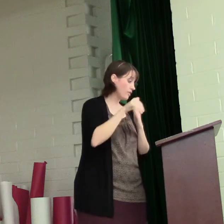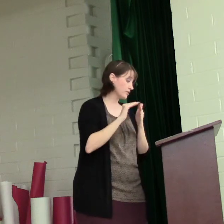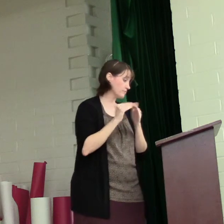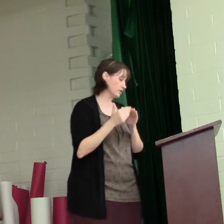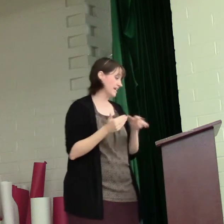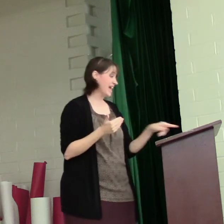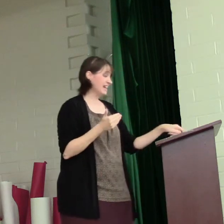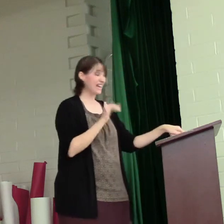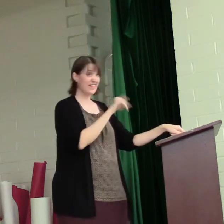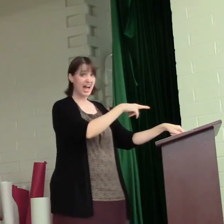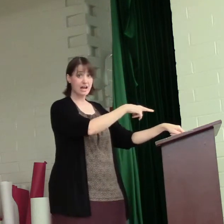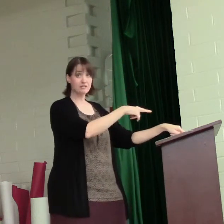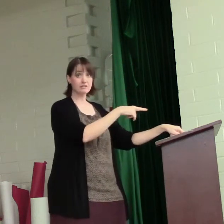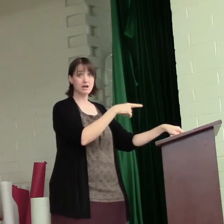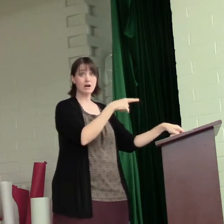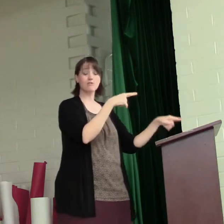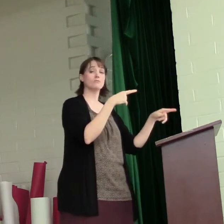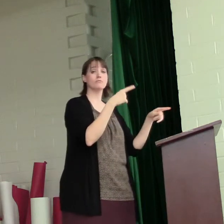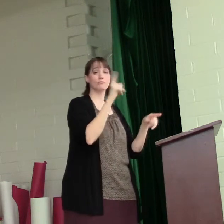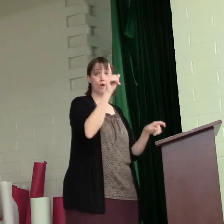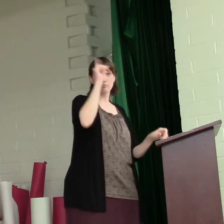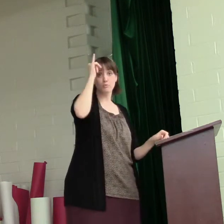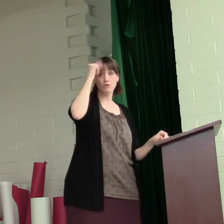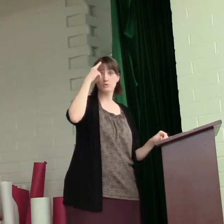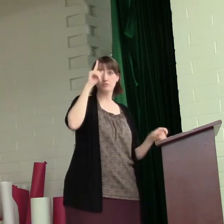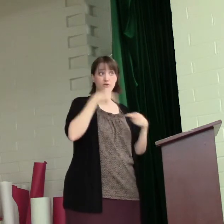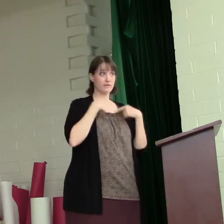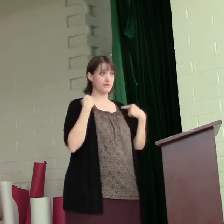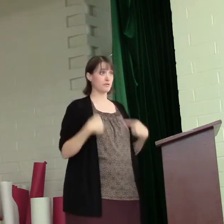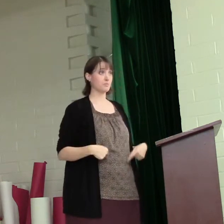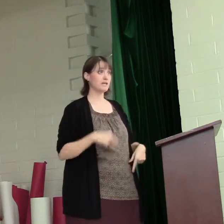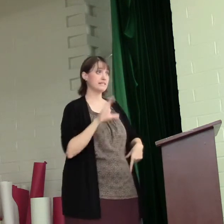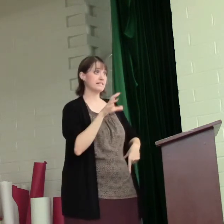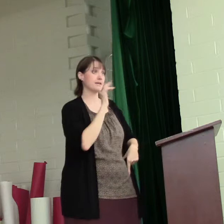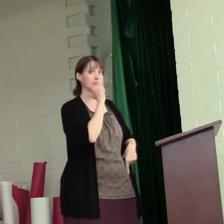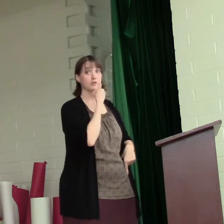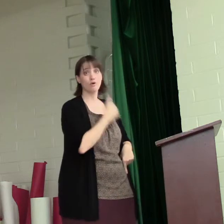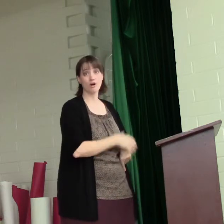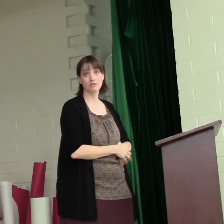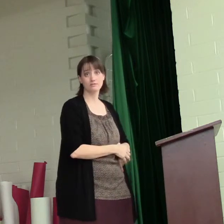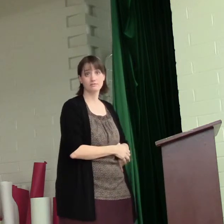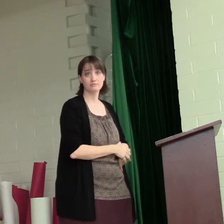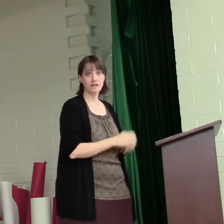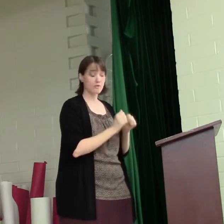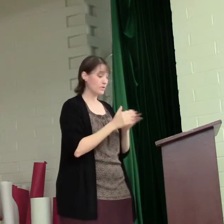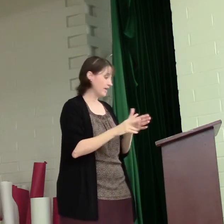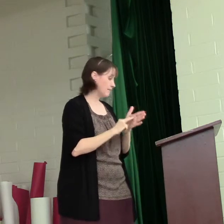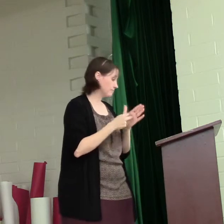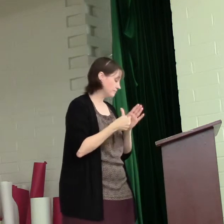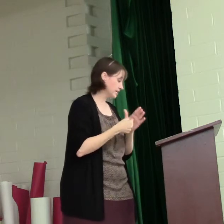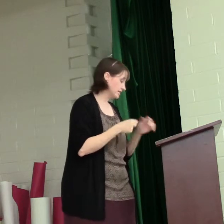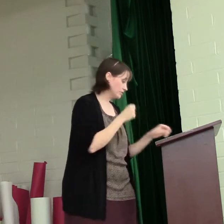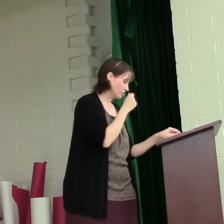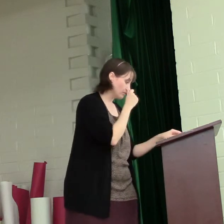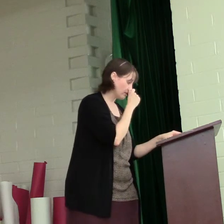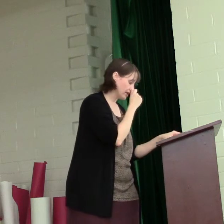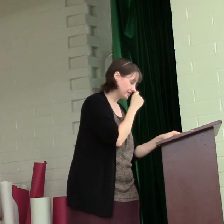the community. Now that one bull was for if the priest did something wrong without meaning to or